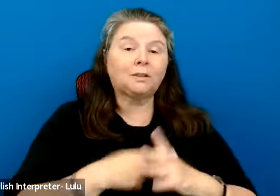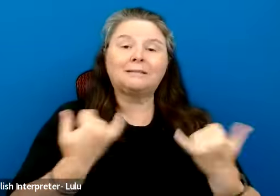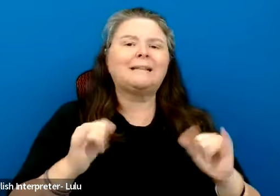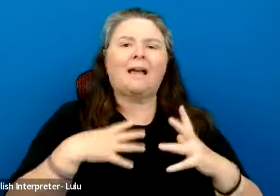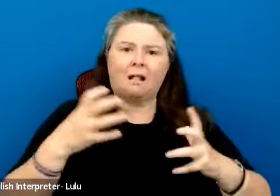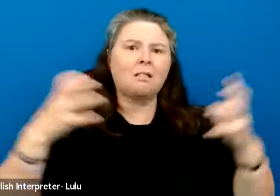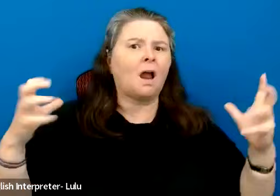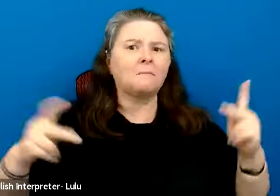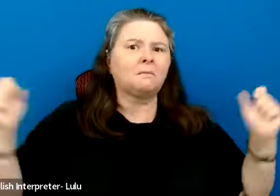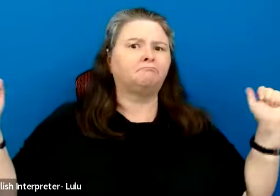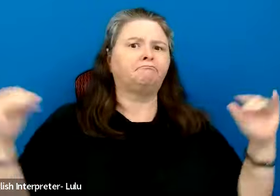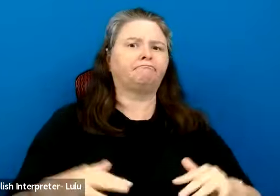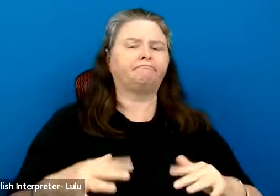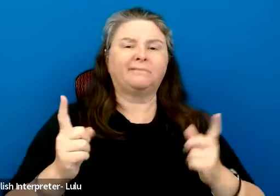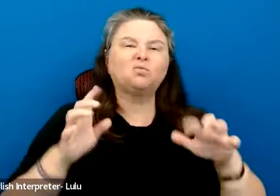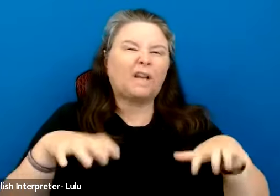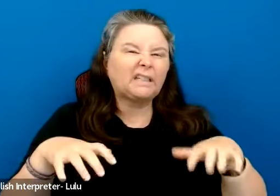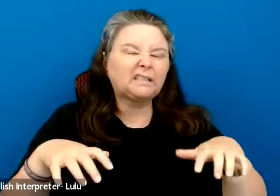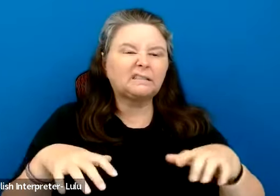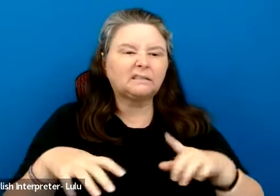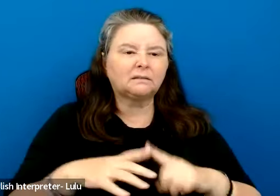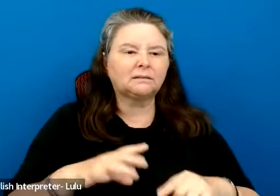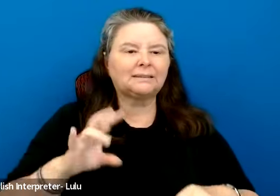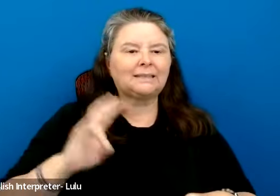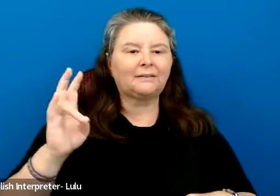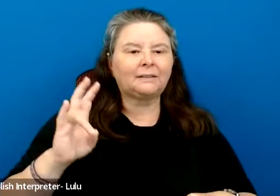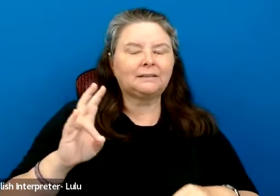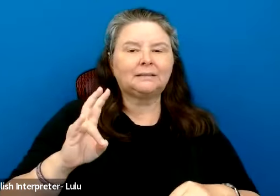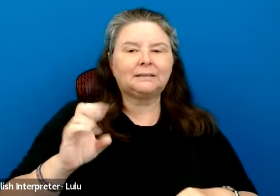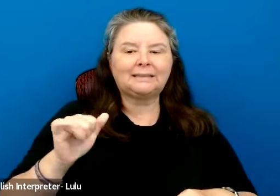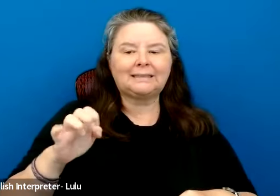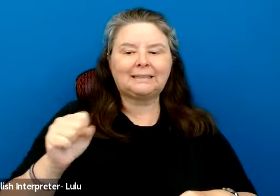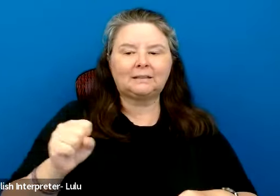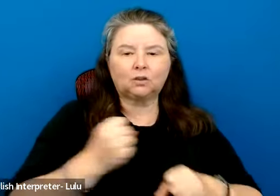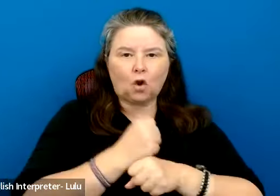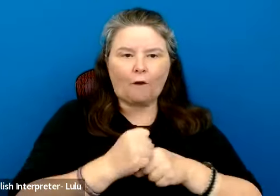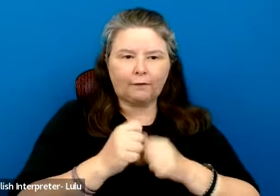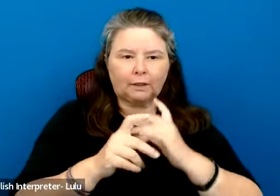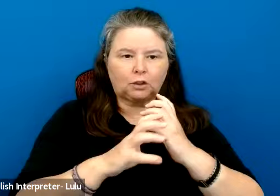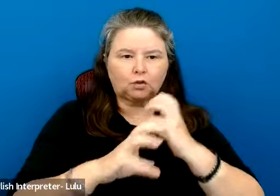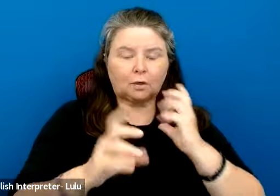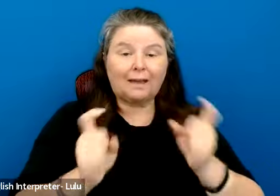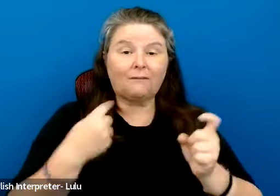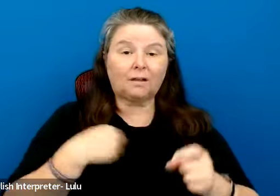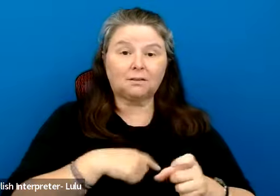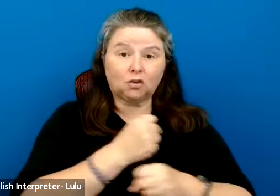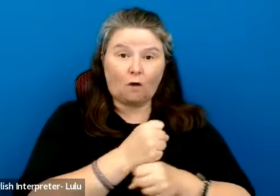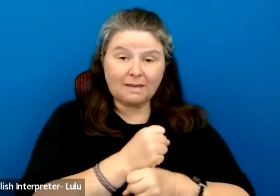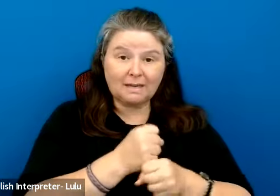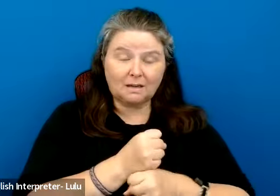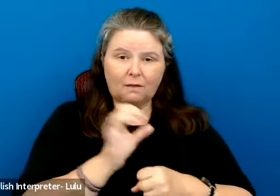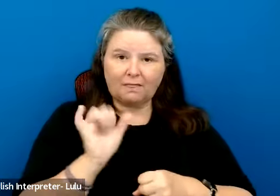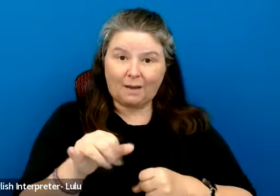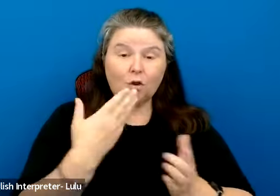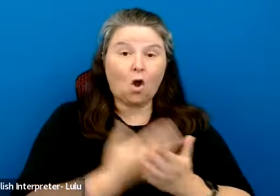even though it was rainy. Seven Seas Coffee Truck came out and gave us coffee. That was